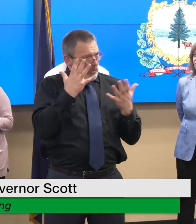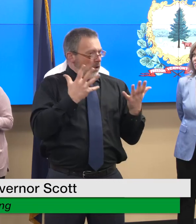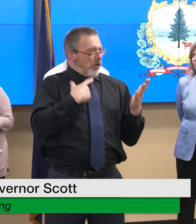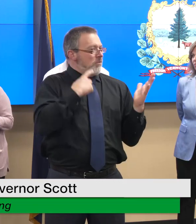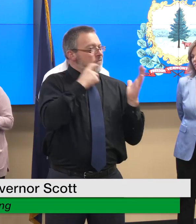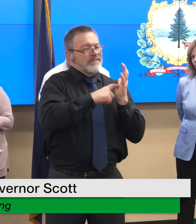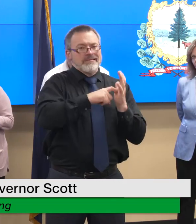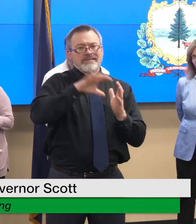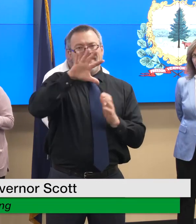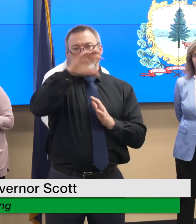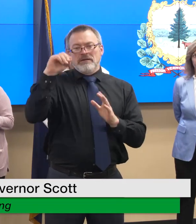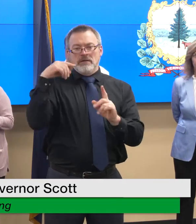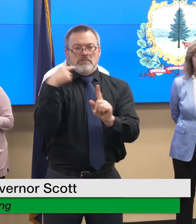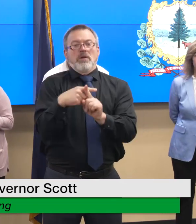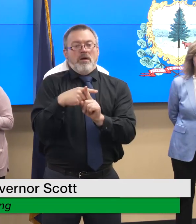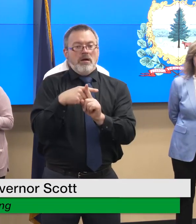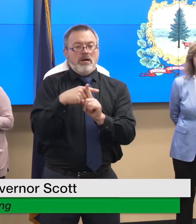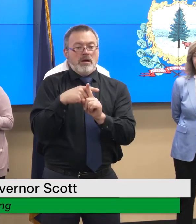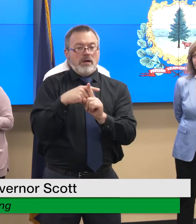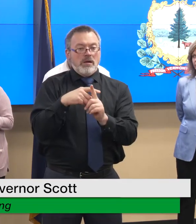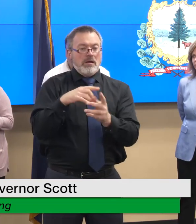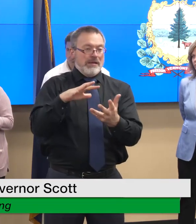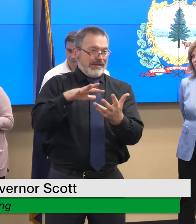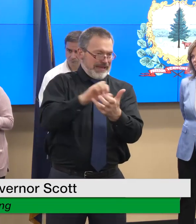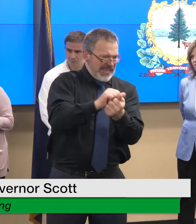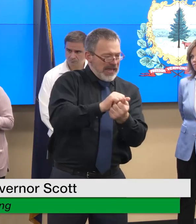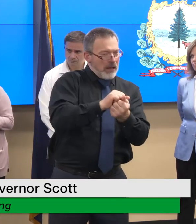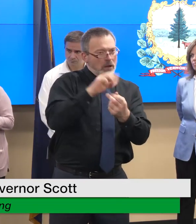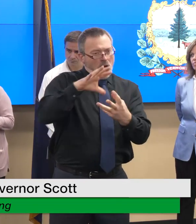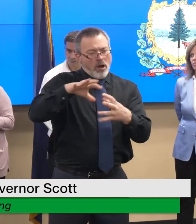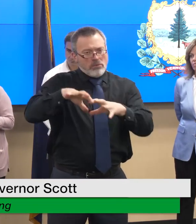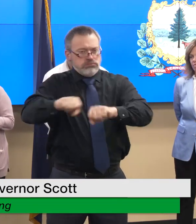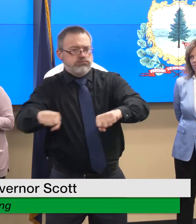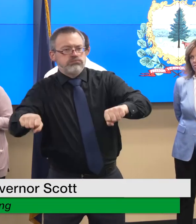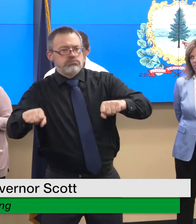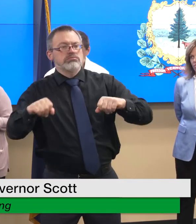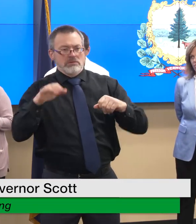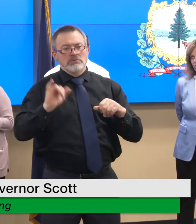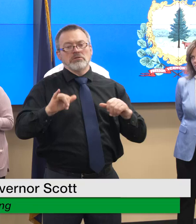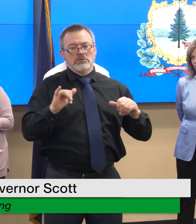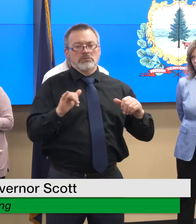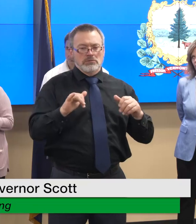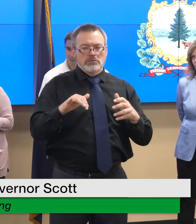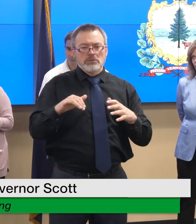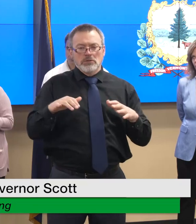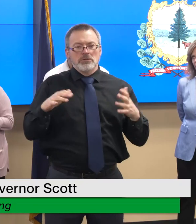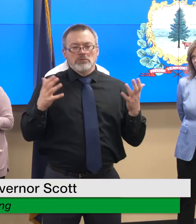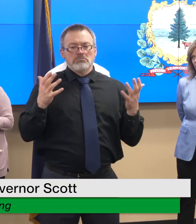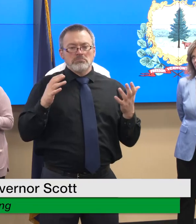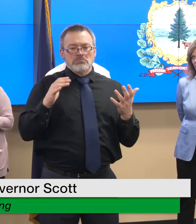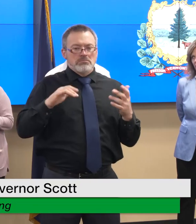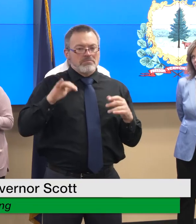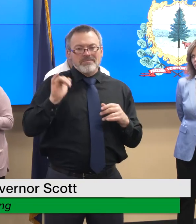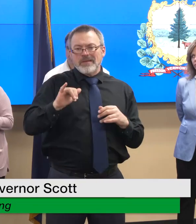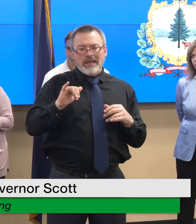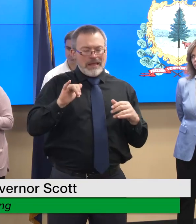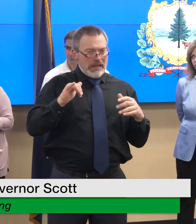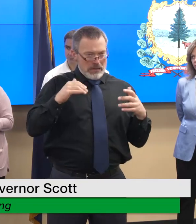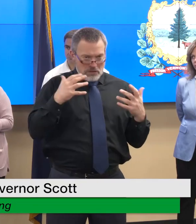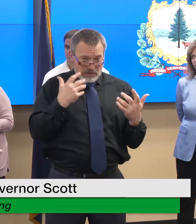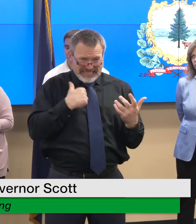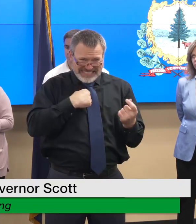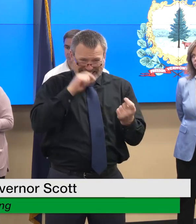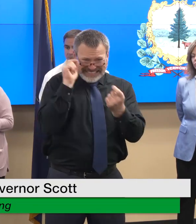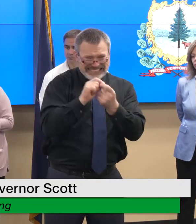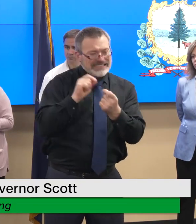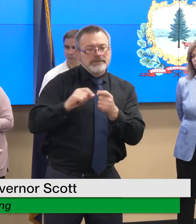on major damage in this event. Again, it is far too soon to give you reliable totals because many of the hardest hit